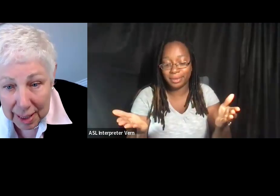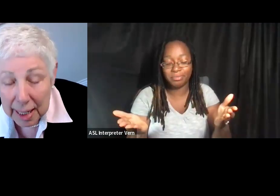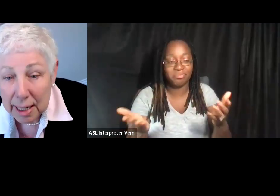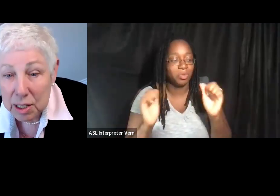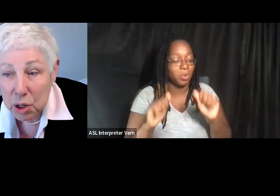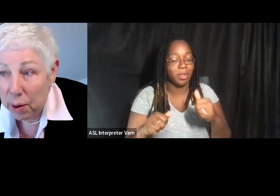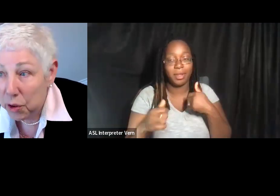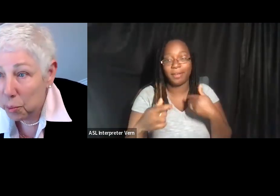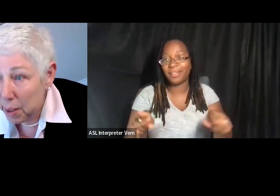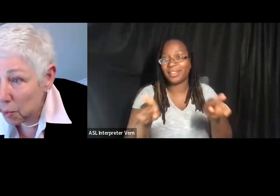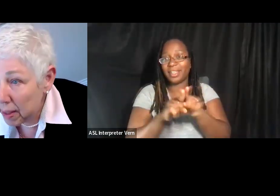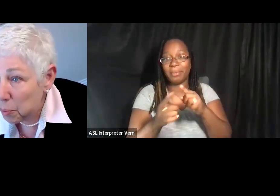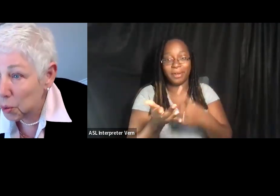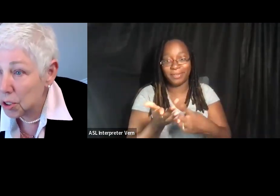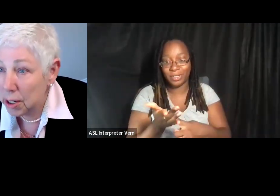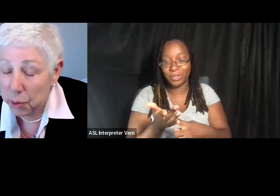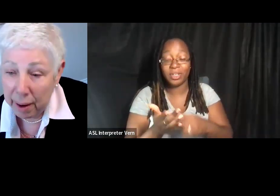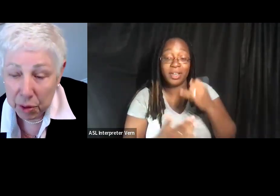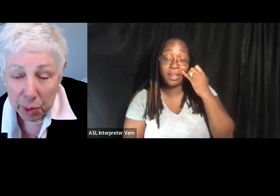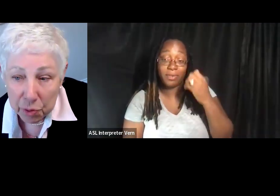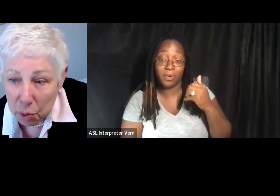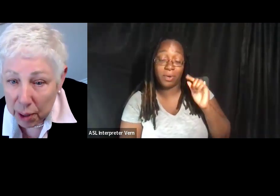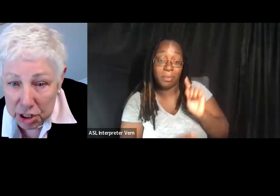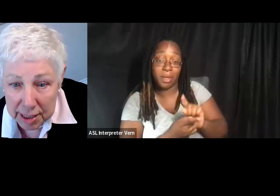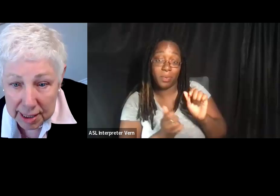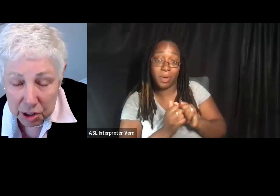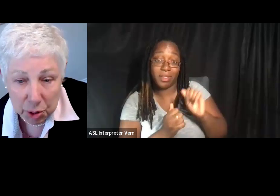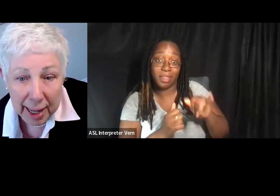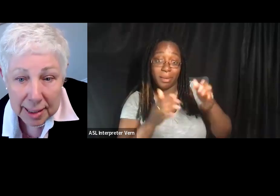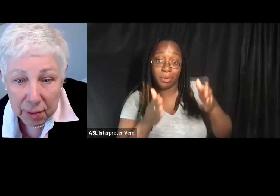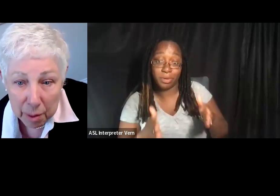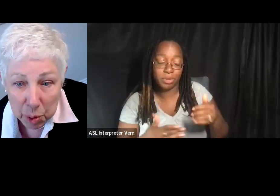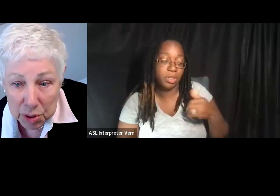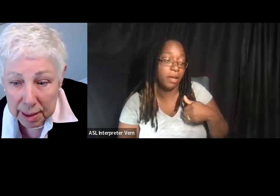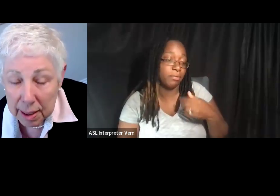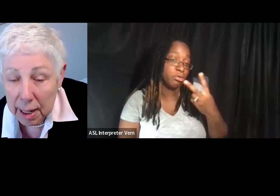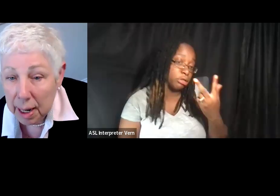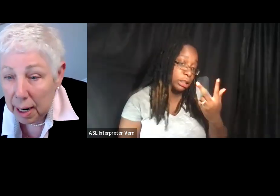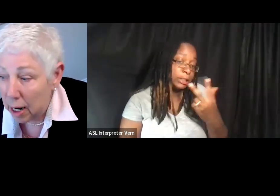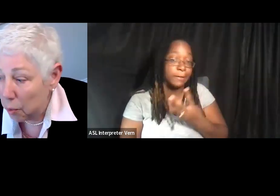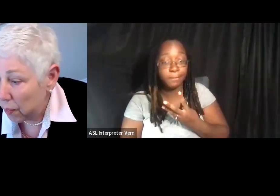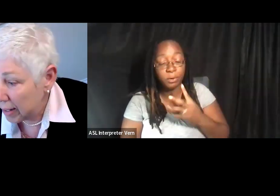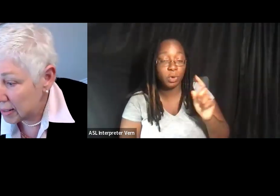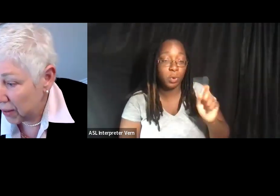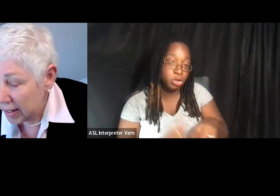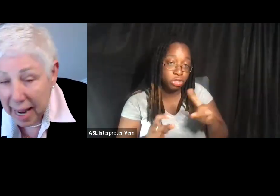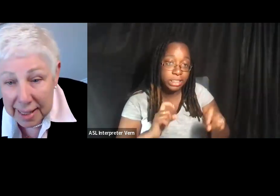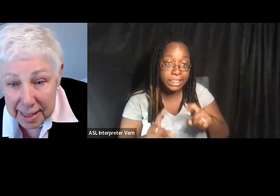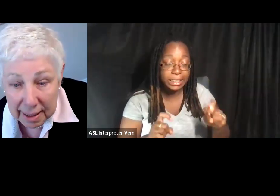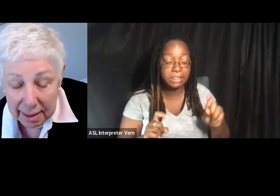conversation. So if you meet with that person, if you have 3 or 4 questions that you ask of that person,